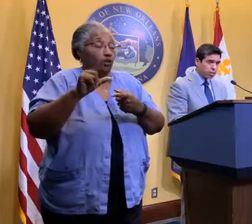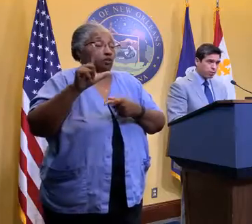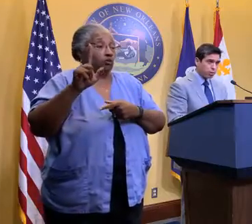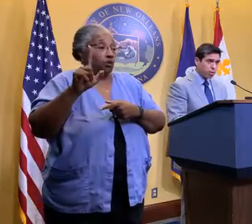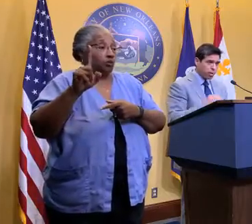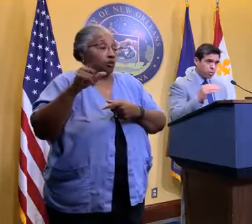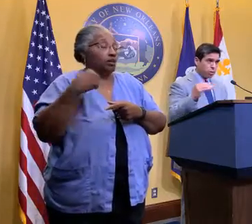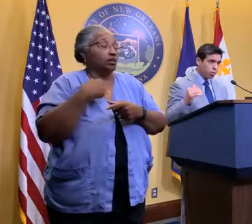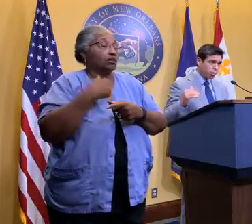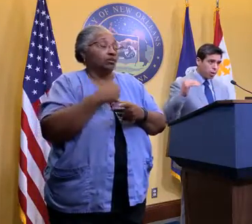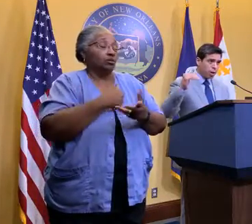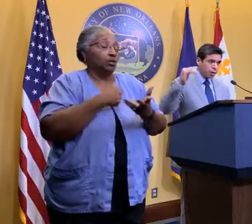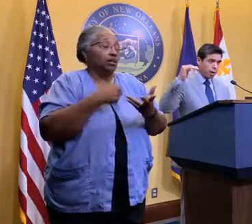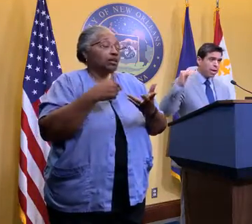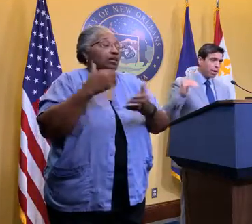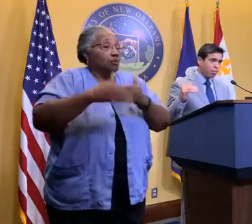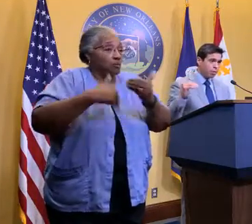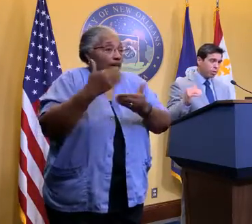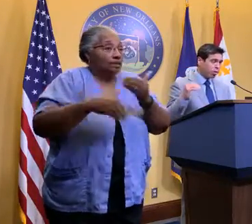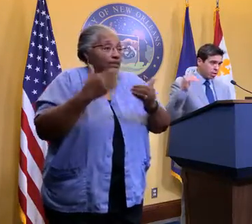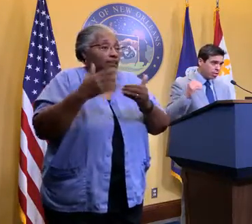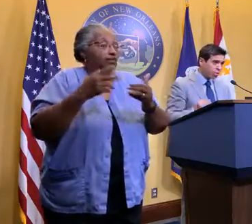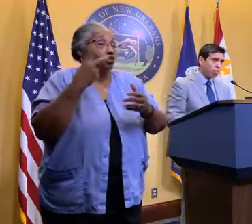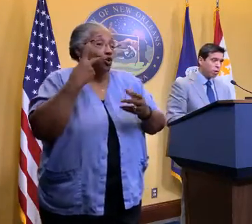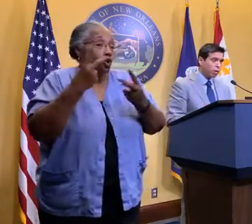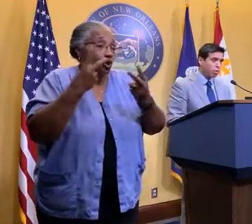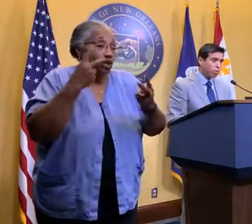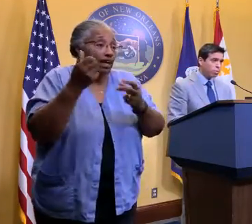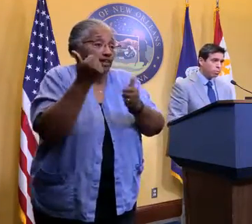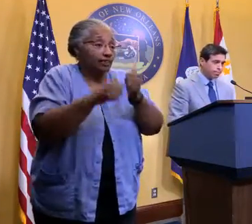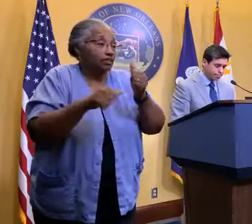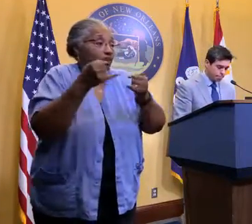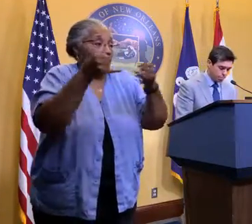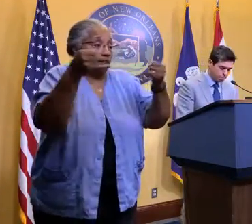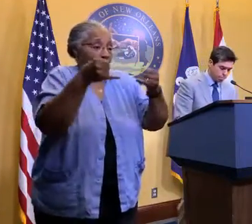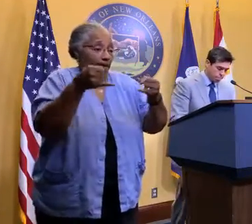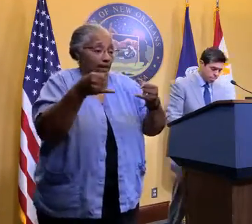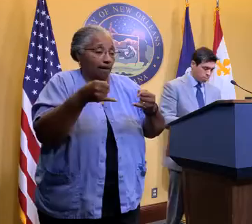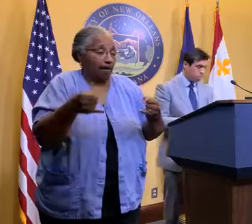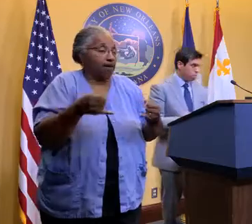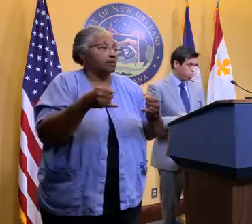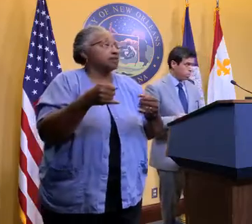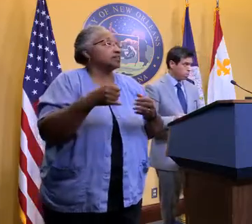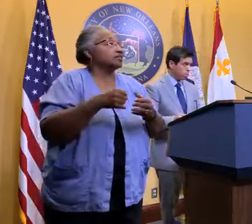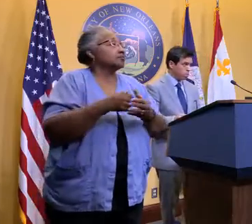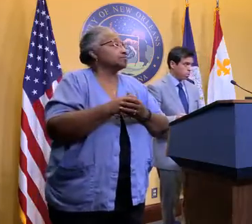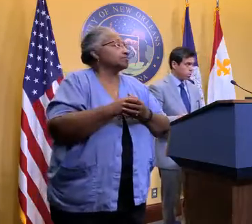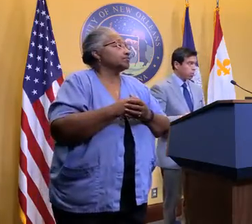We're in the process of building every one of those line item budgets and activities right now. Thank you.